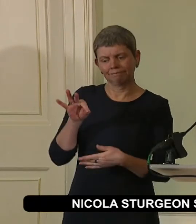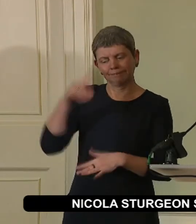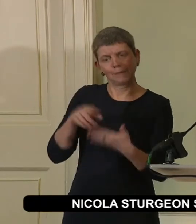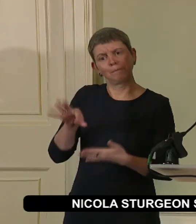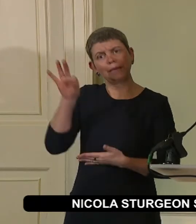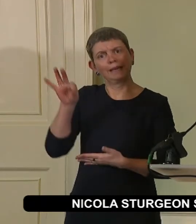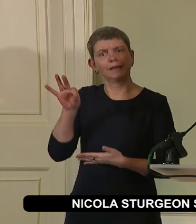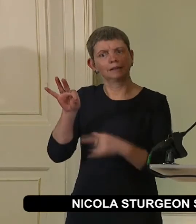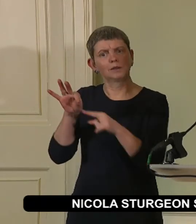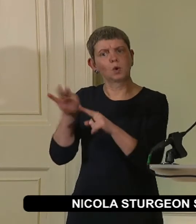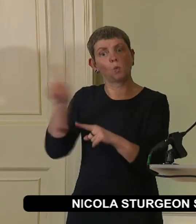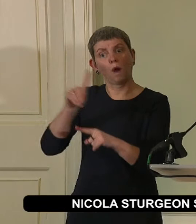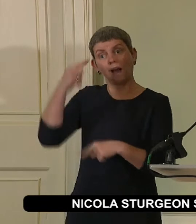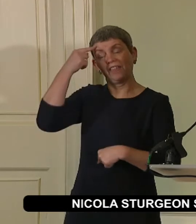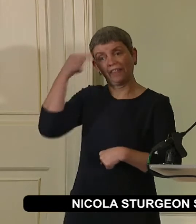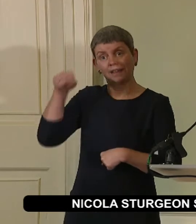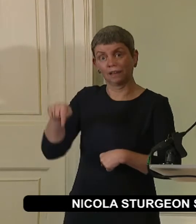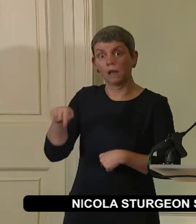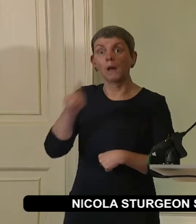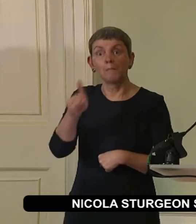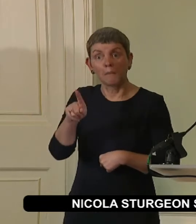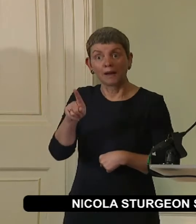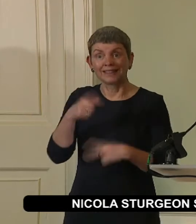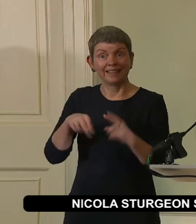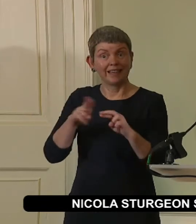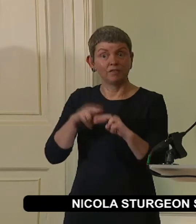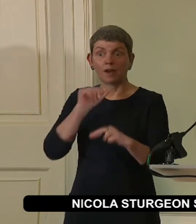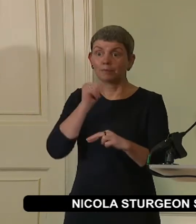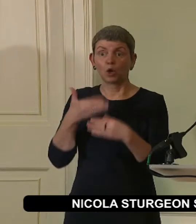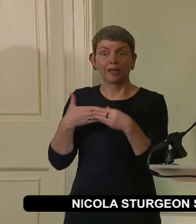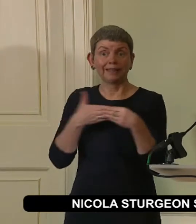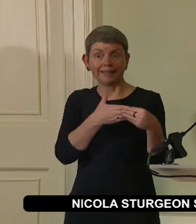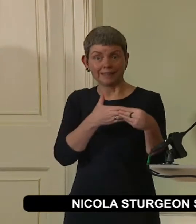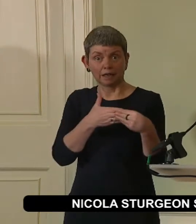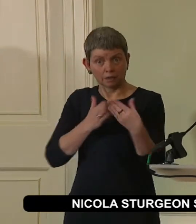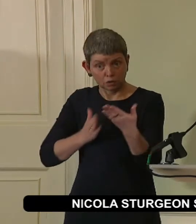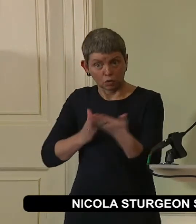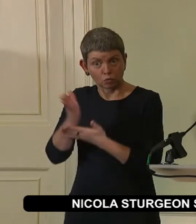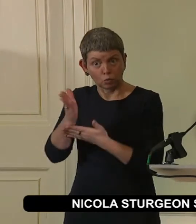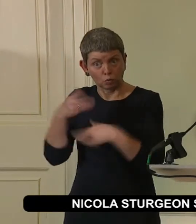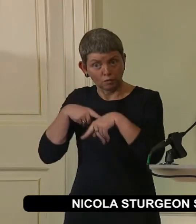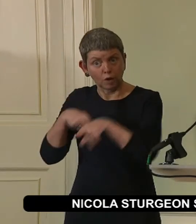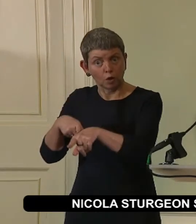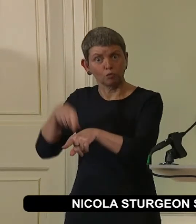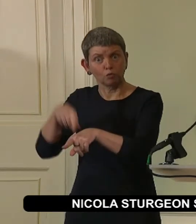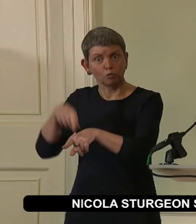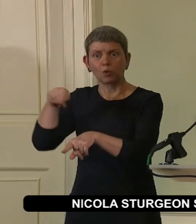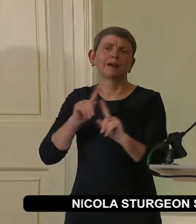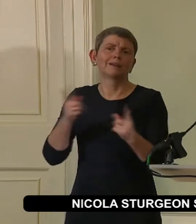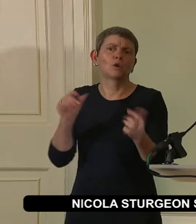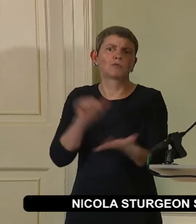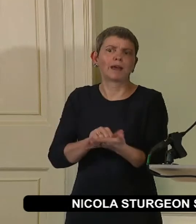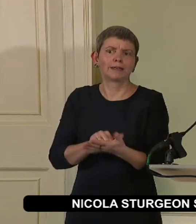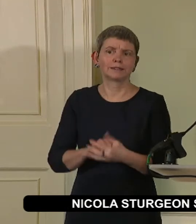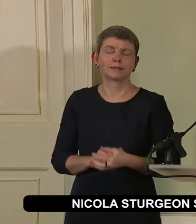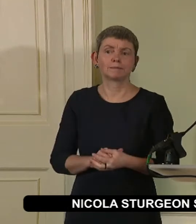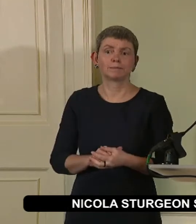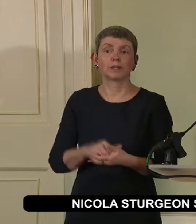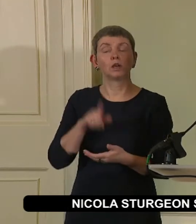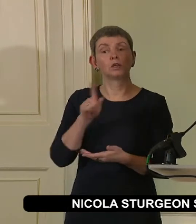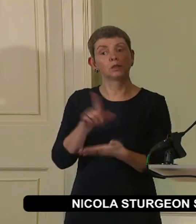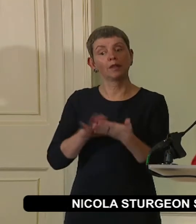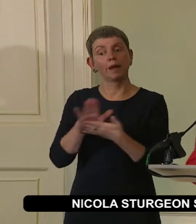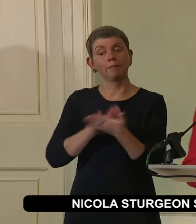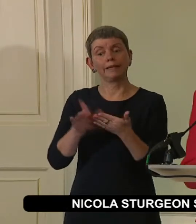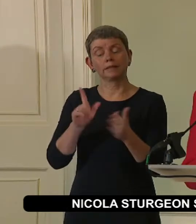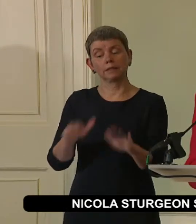being convinced that I would be there as a leader to see it through. By making my decision clear now, I free the SNP to choose